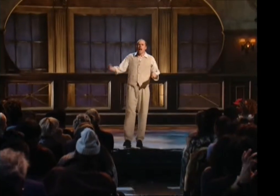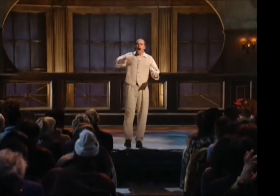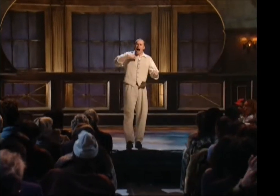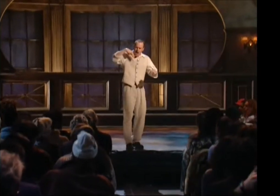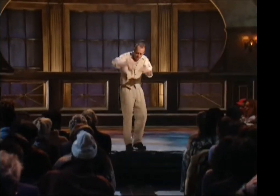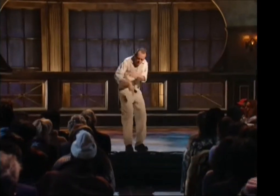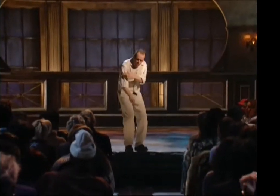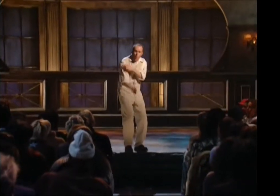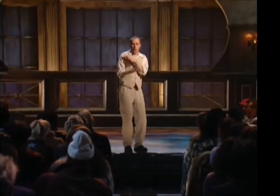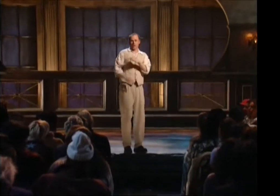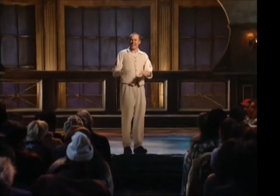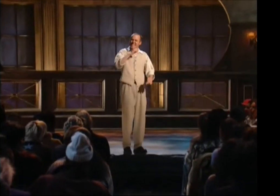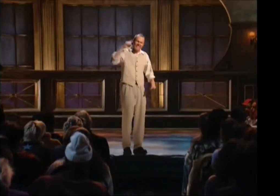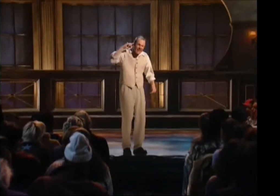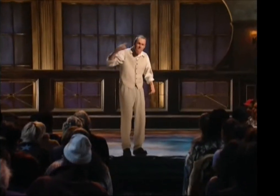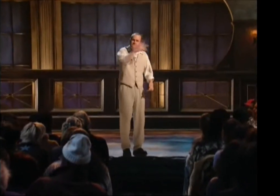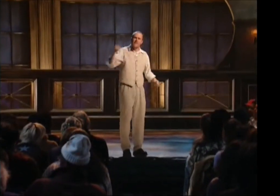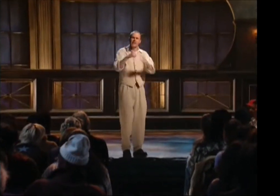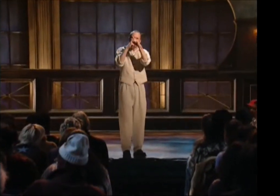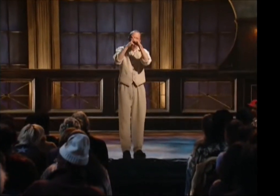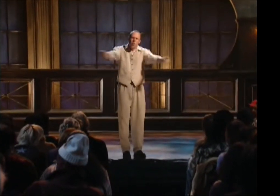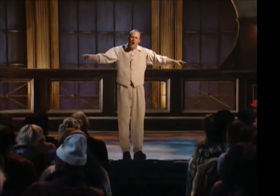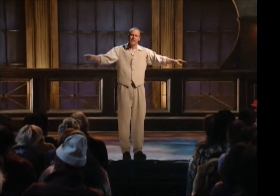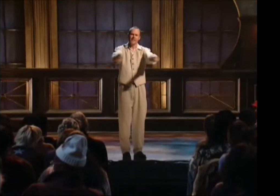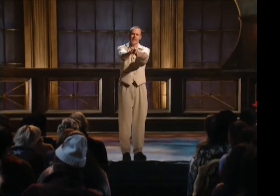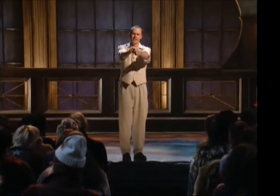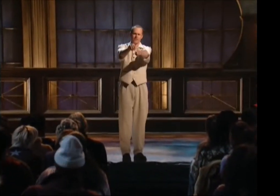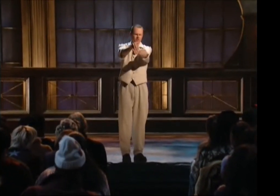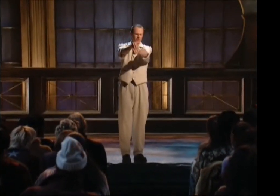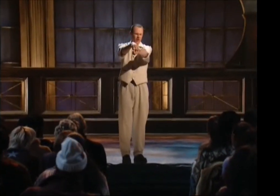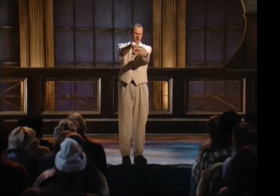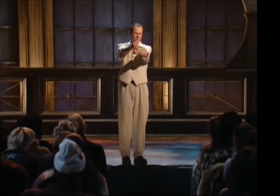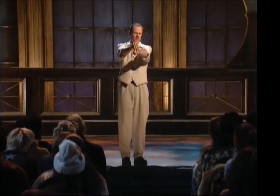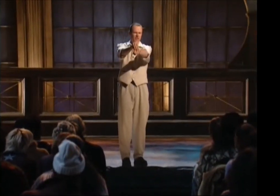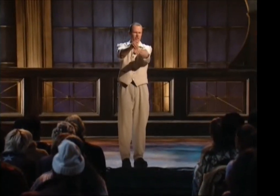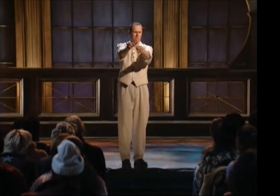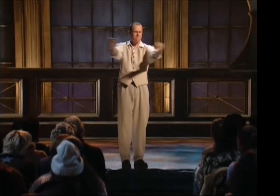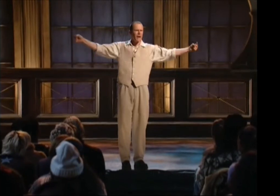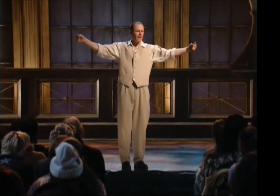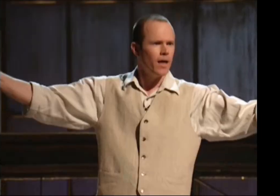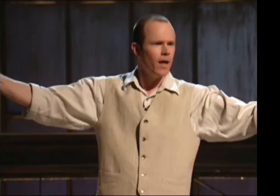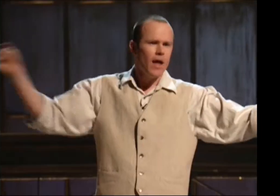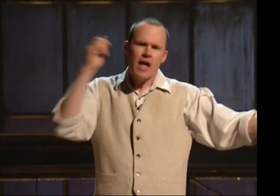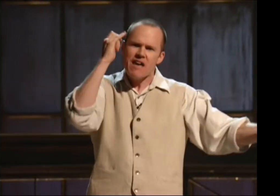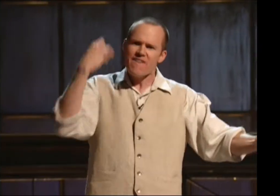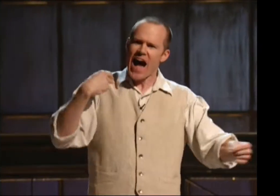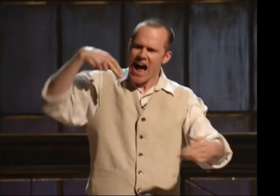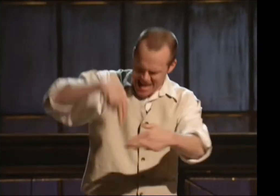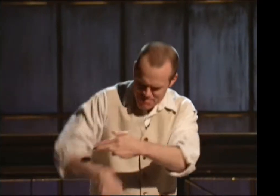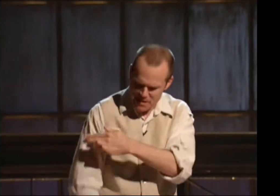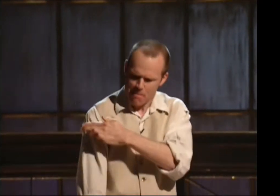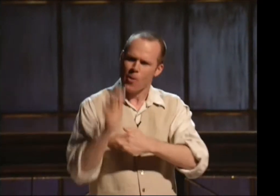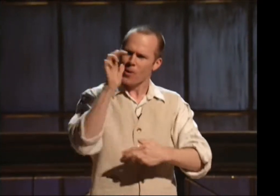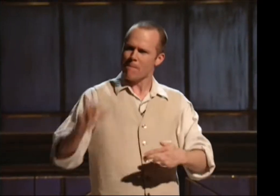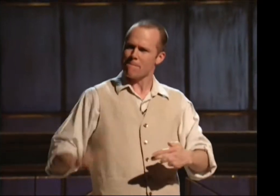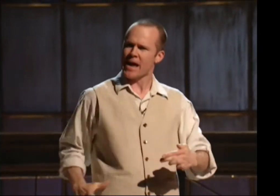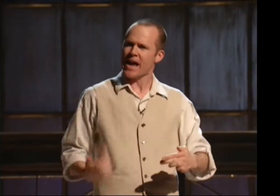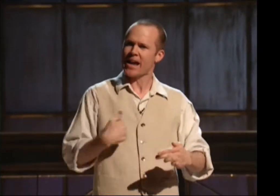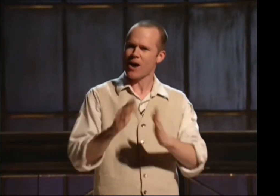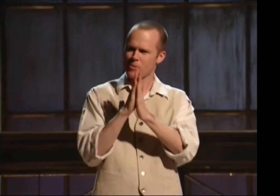I was born as deaf and as quiet as a starfish. But if I had been born a man, I would